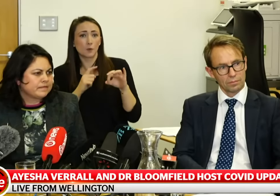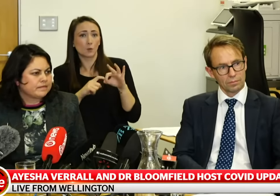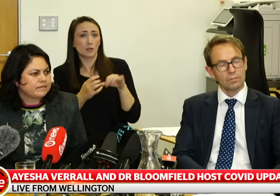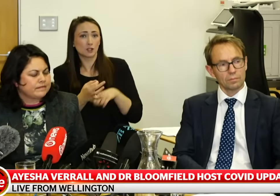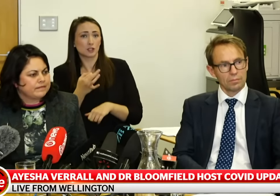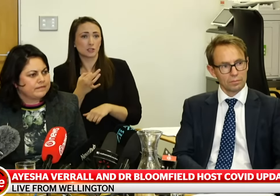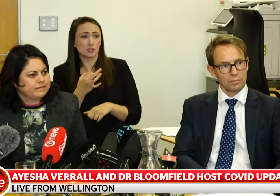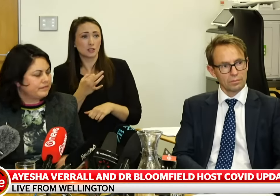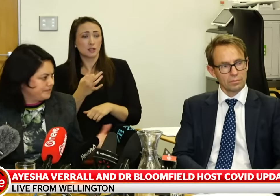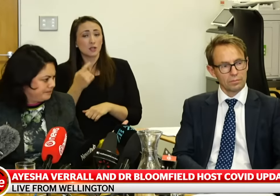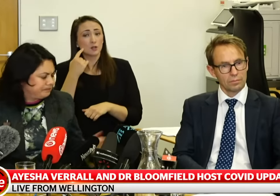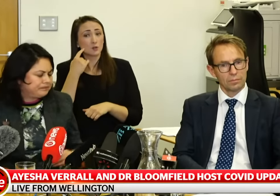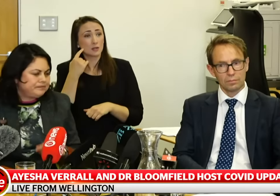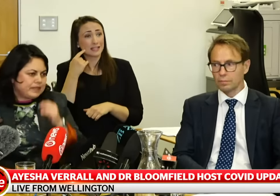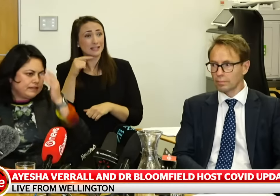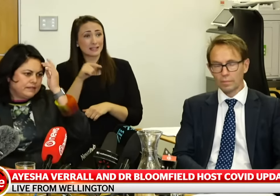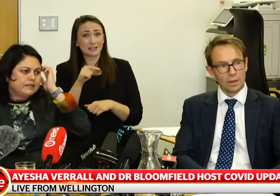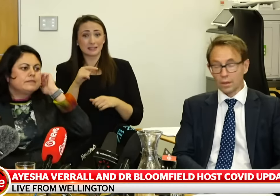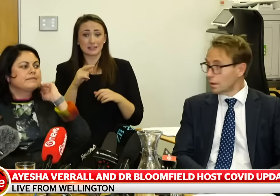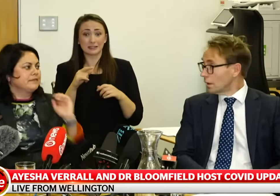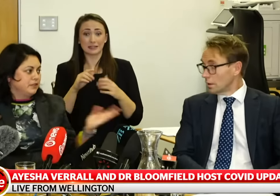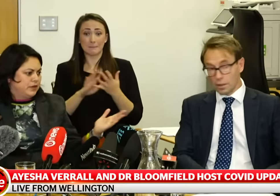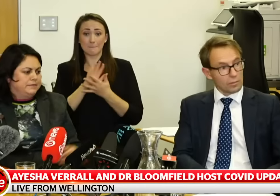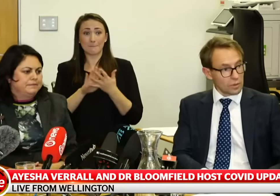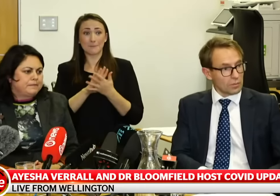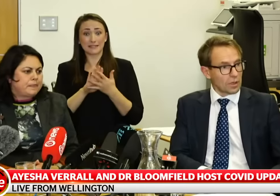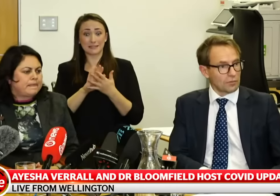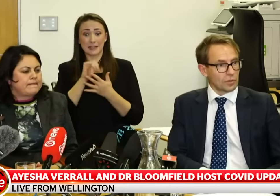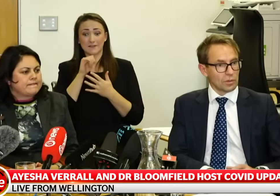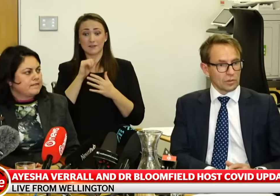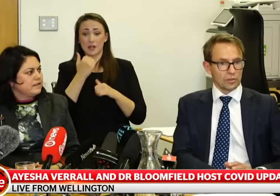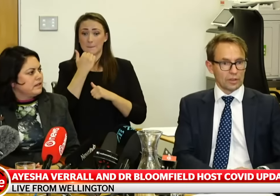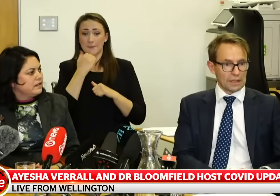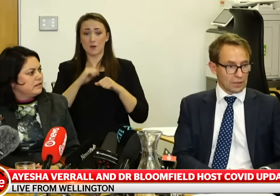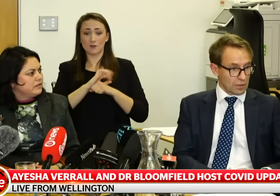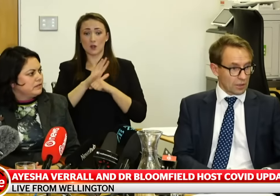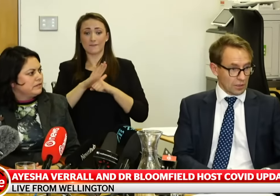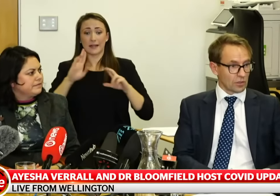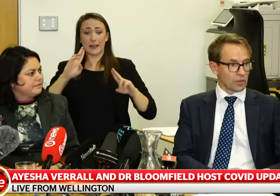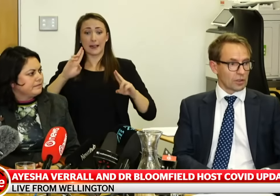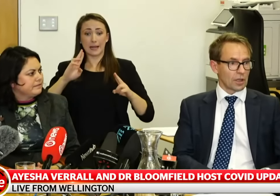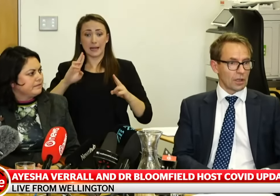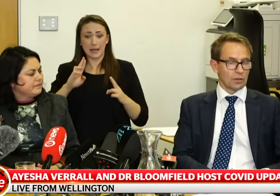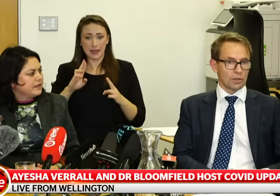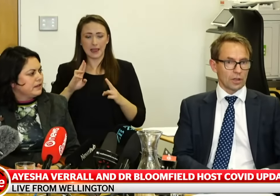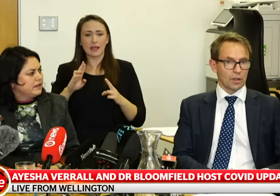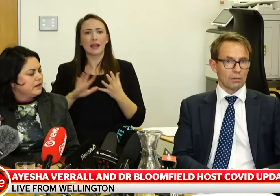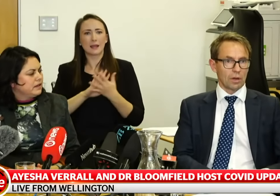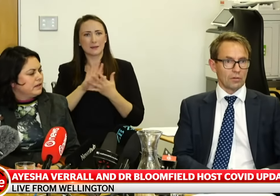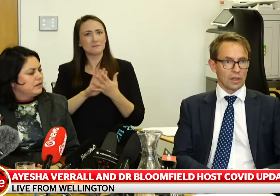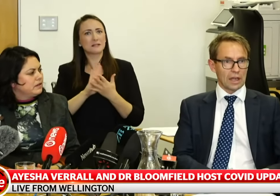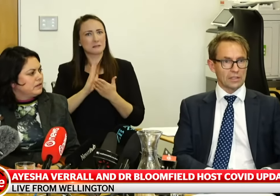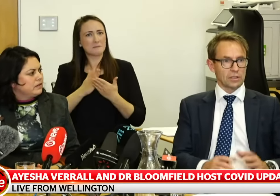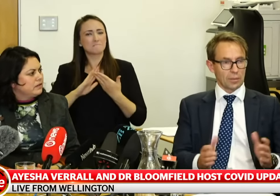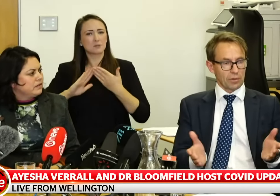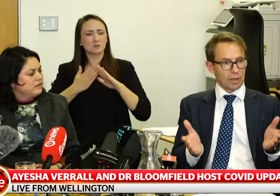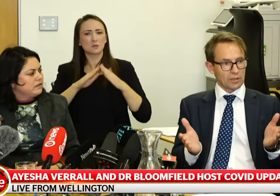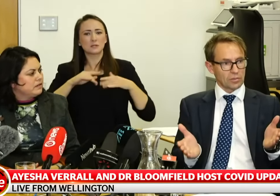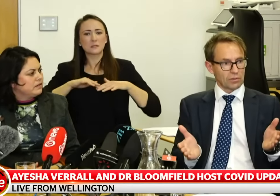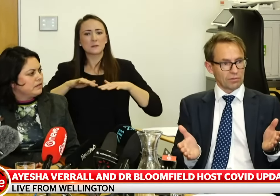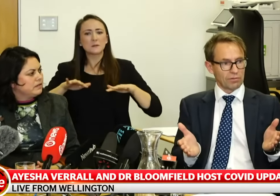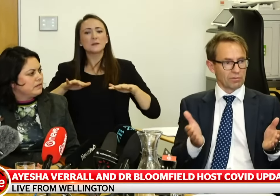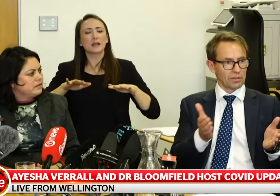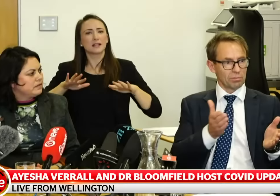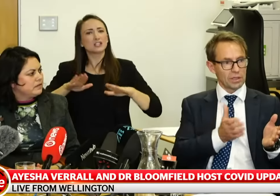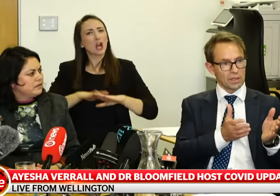what's actually happening in the community in terms of infections? Yeah, my view is that it is, and over the last couple of